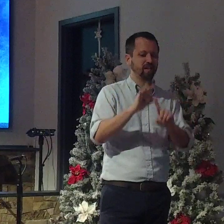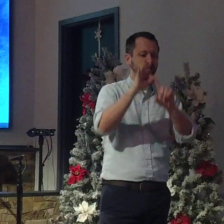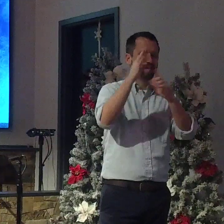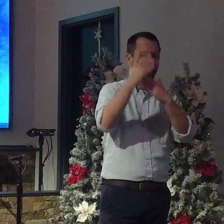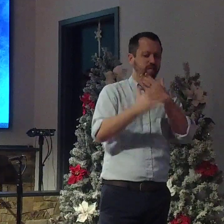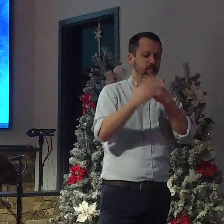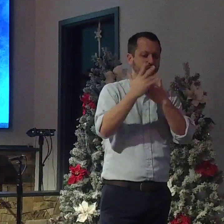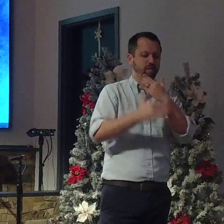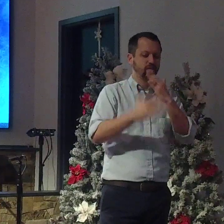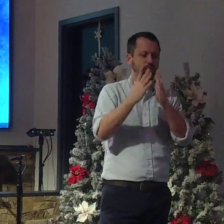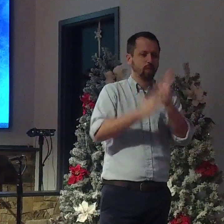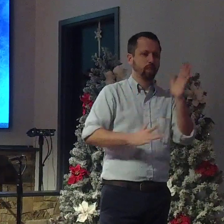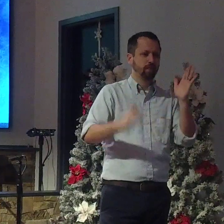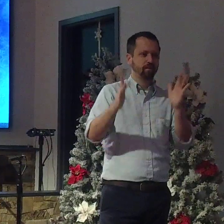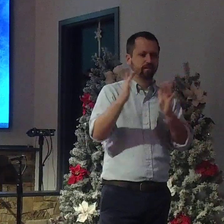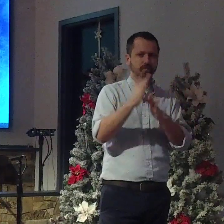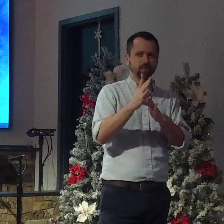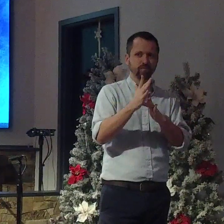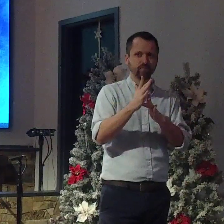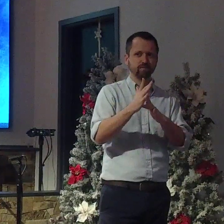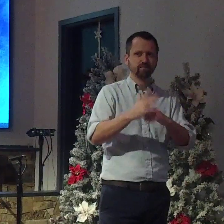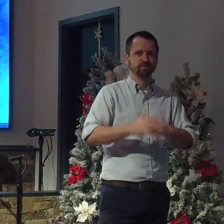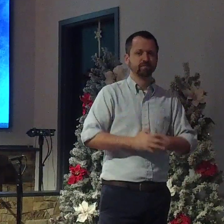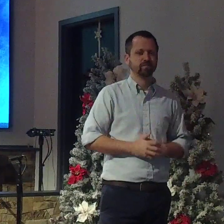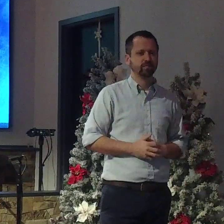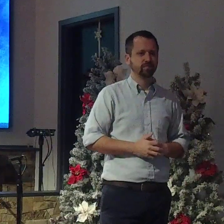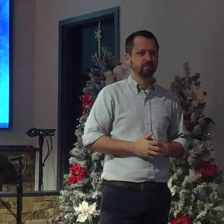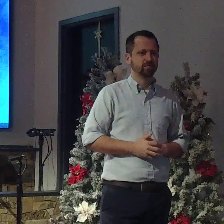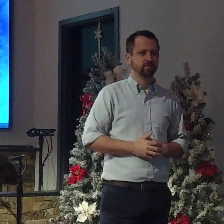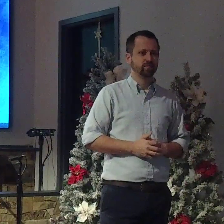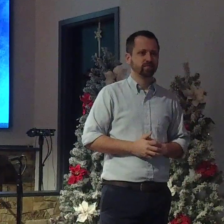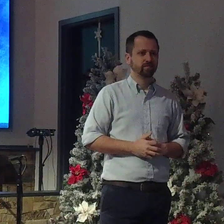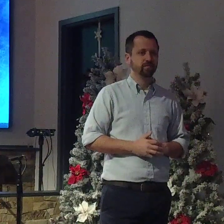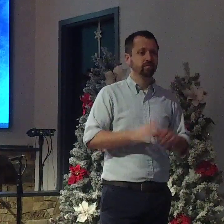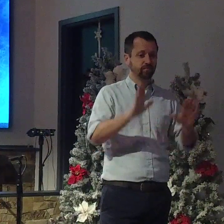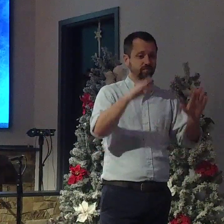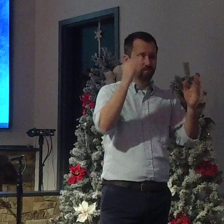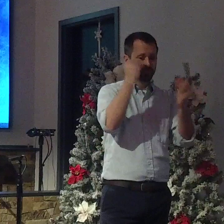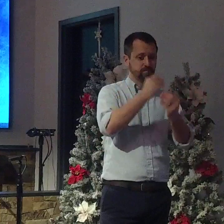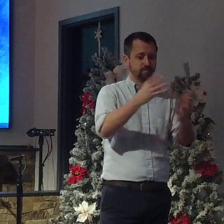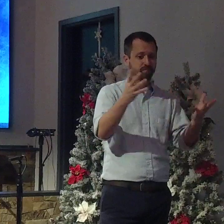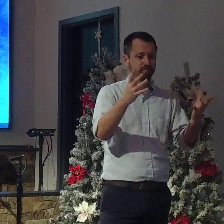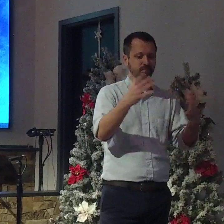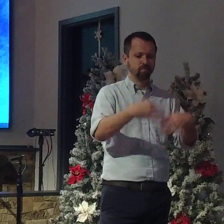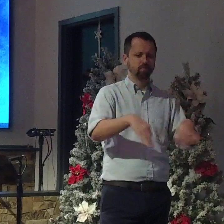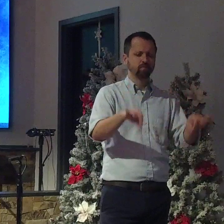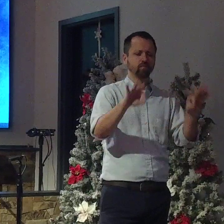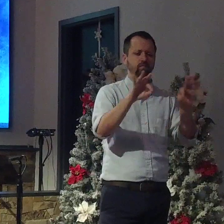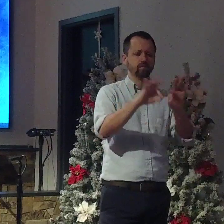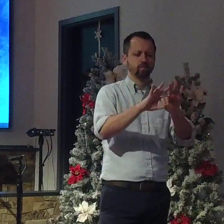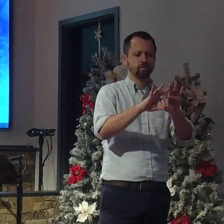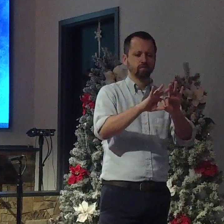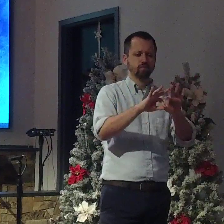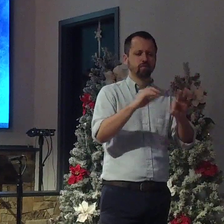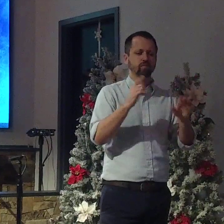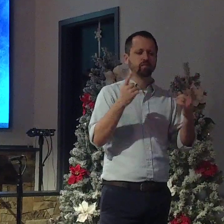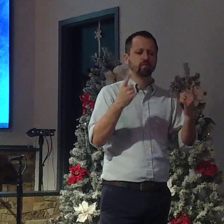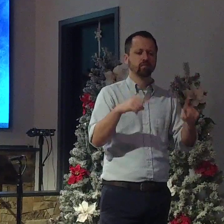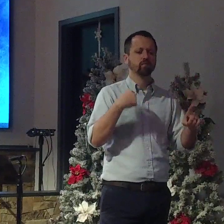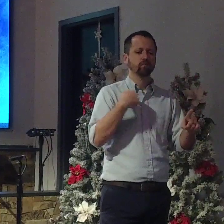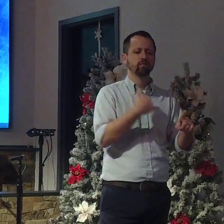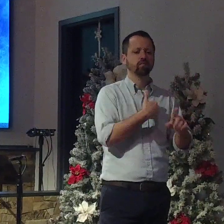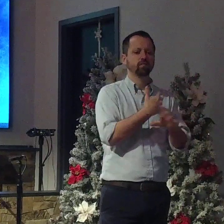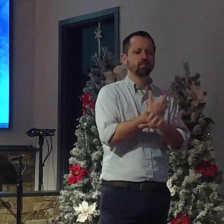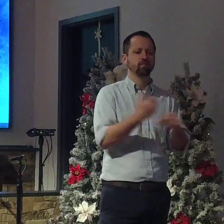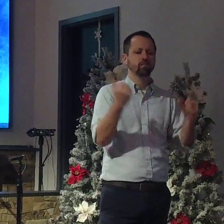him, the Bible says immediately every sin, every time we've disobeyed God, every time that we've lied, we've stole, we've done this,